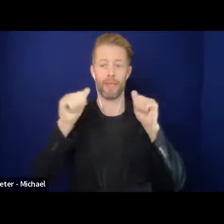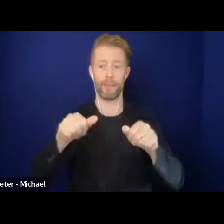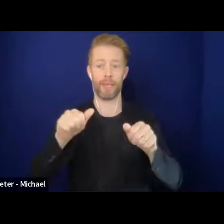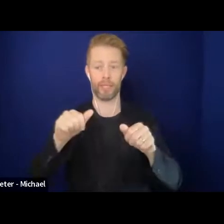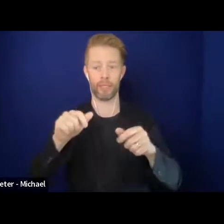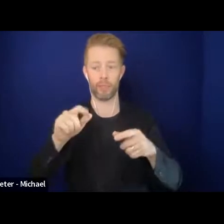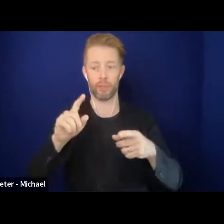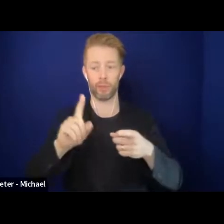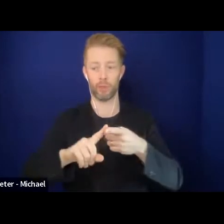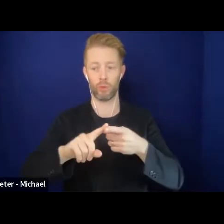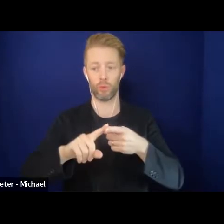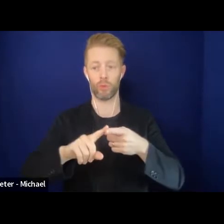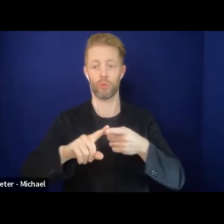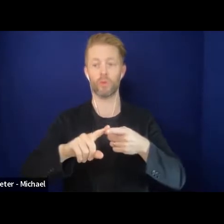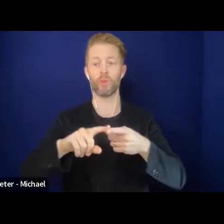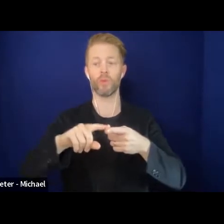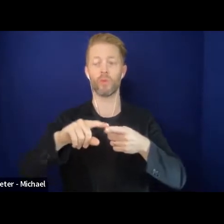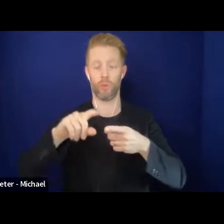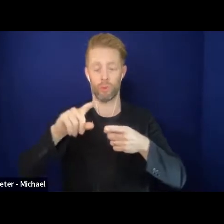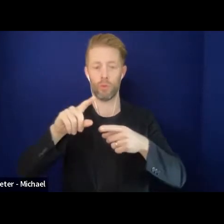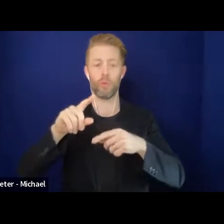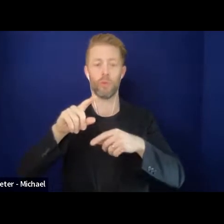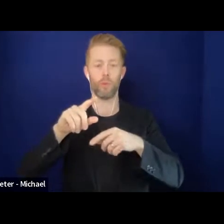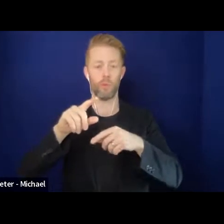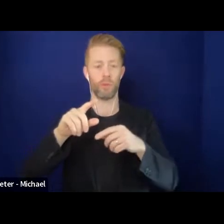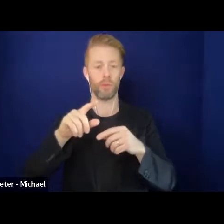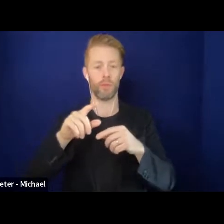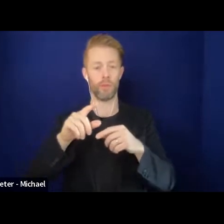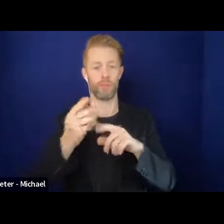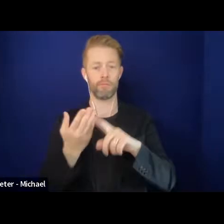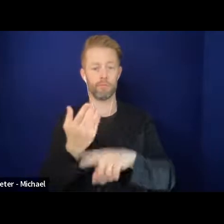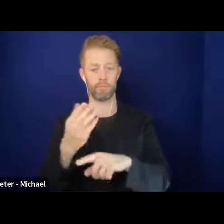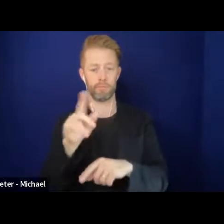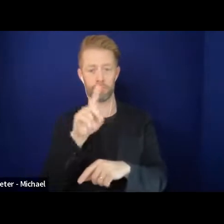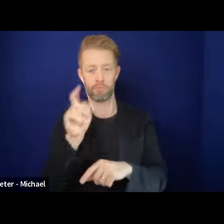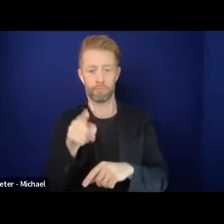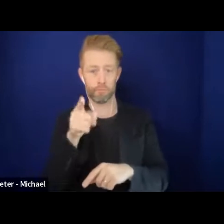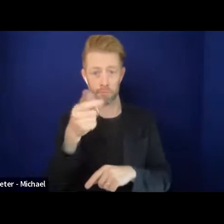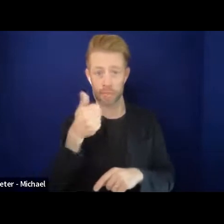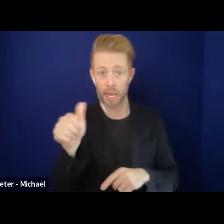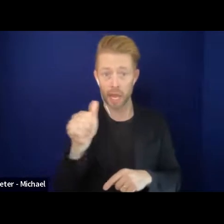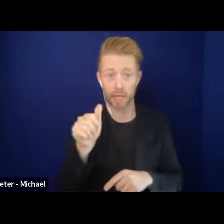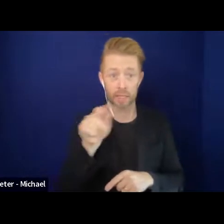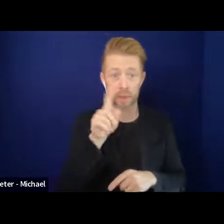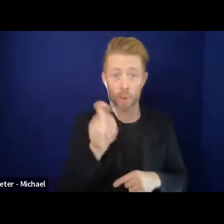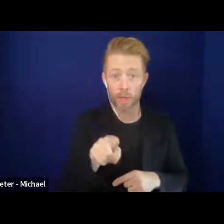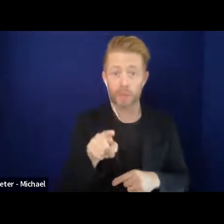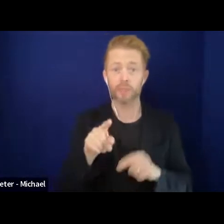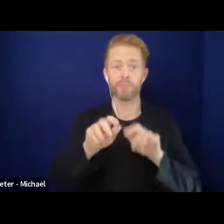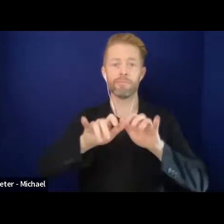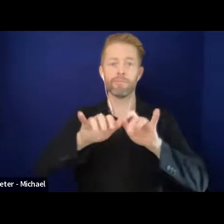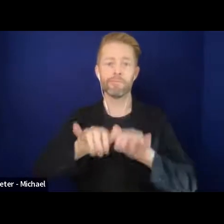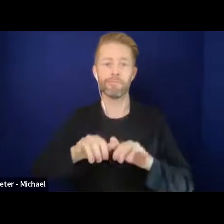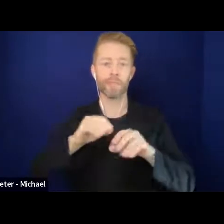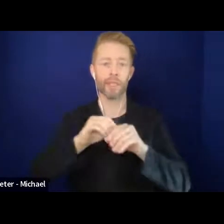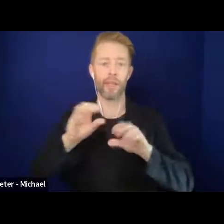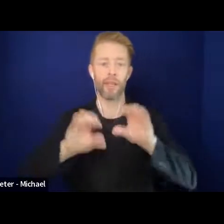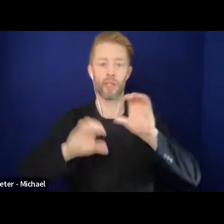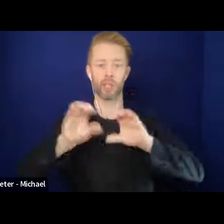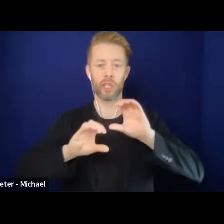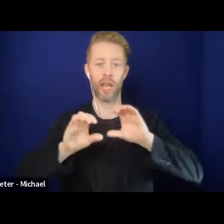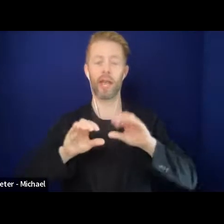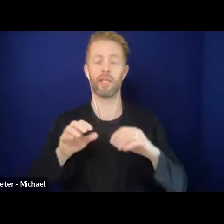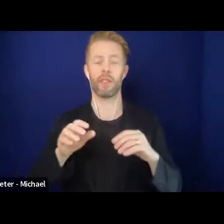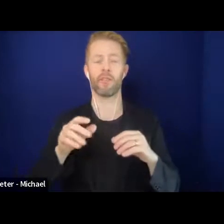please send everybody a question. If you have a question for anyone in particular, I'd be more than happy to read it out loud, but please don't be